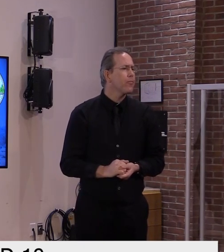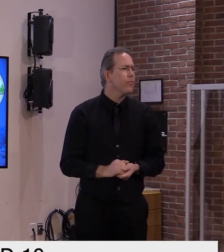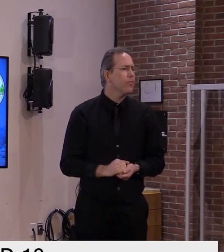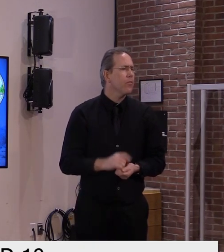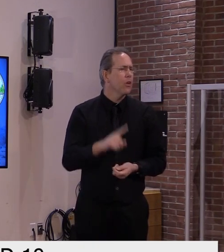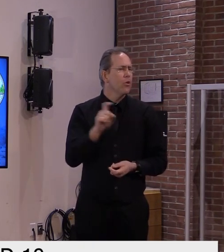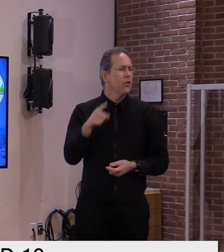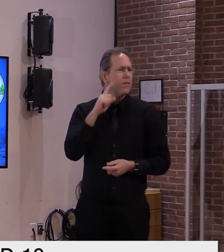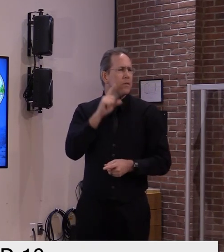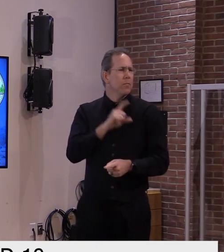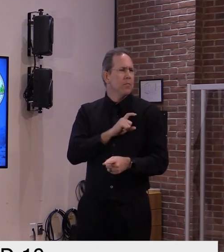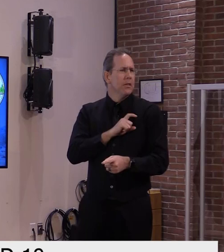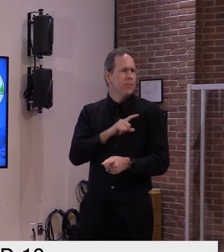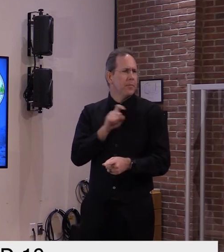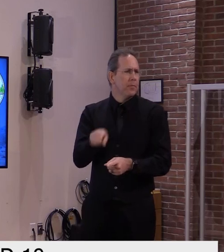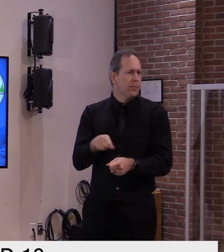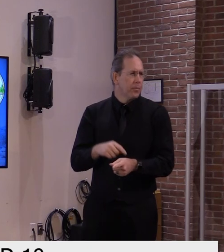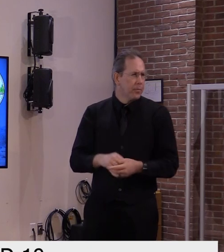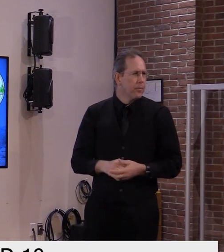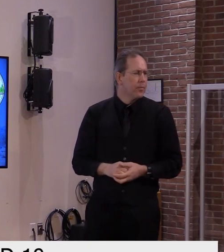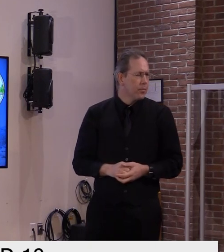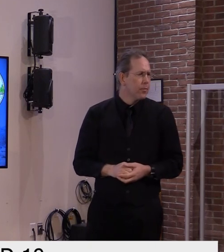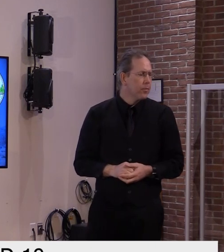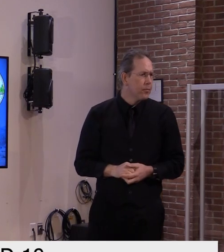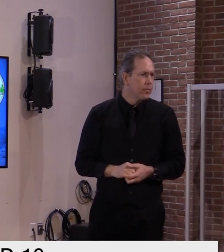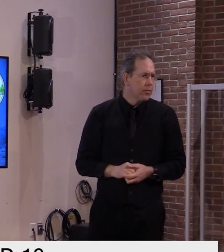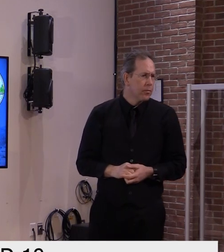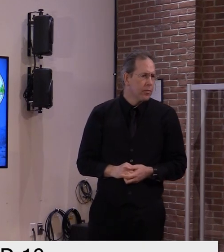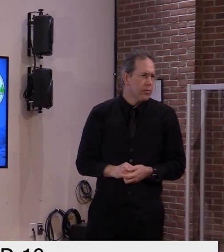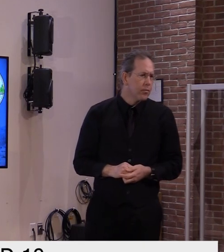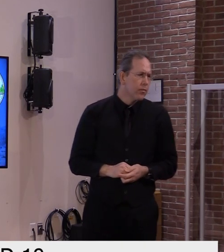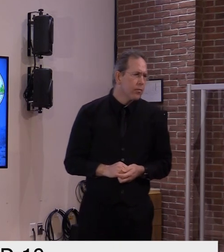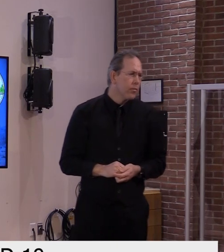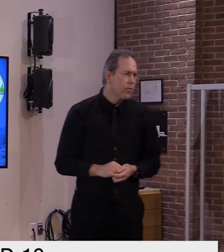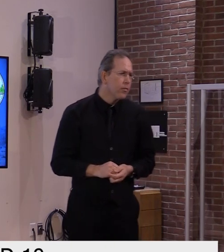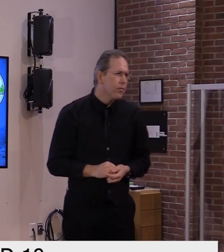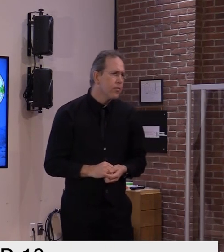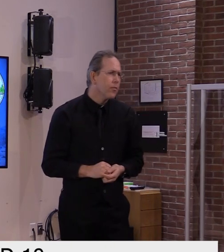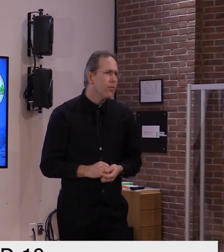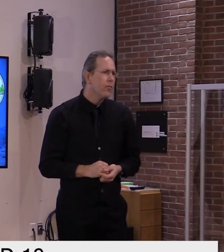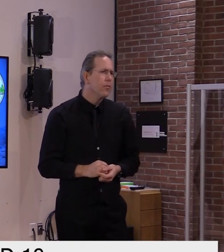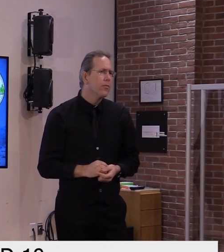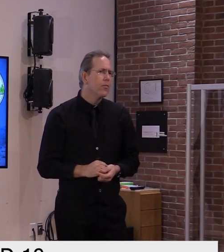been any that you've made aware, any possible